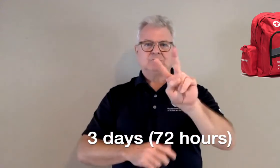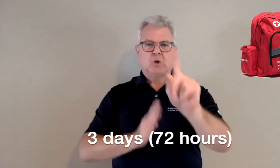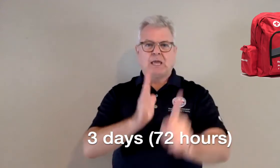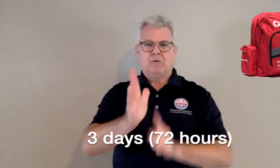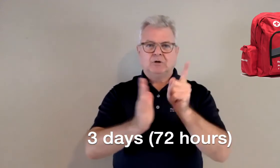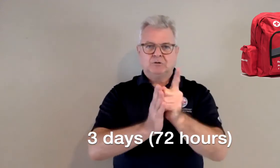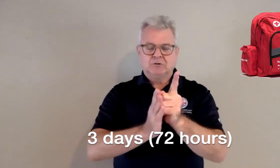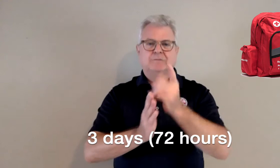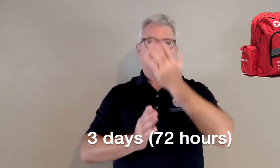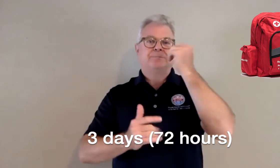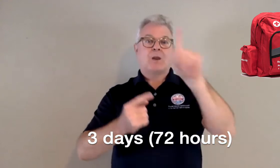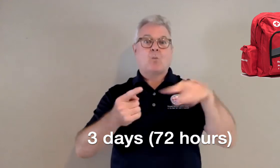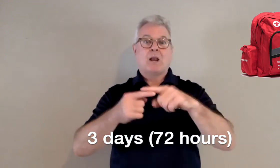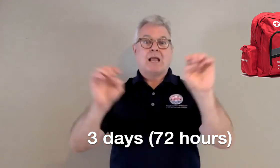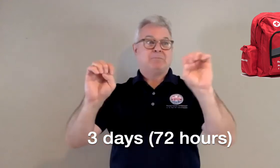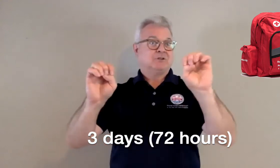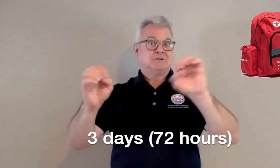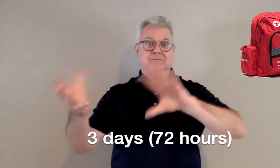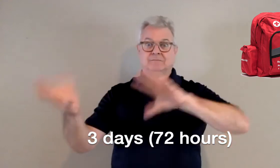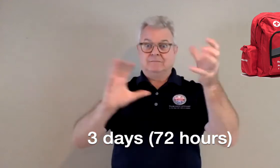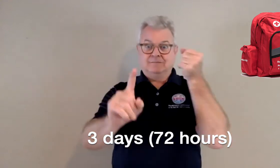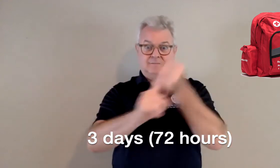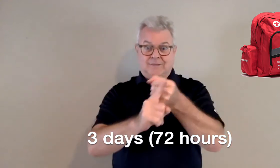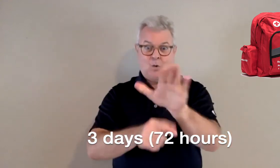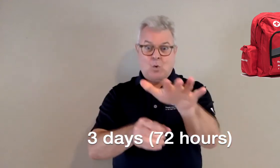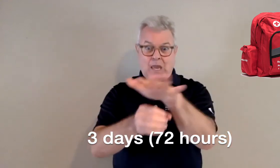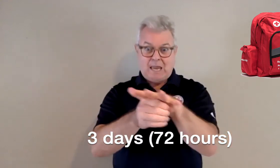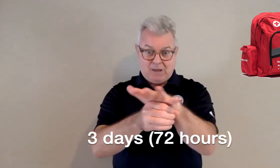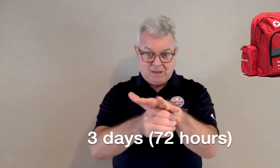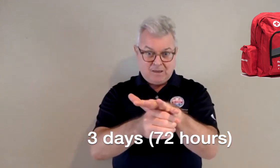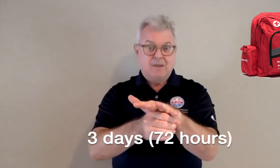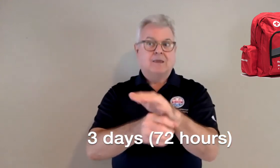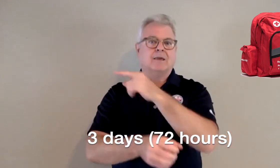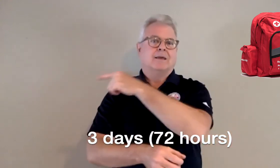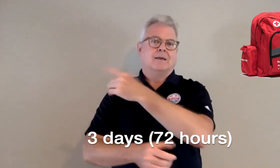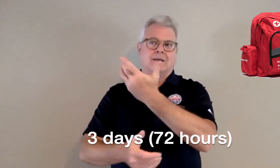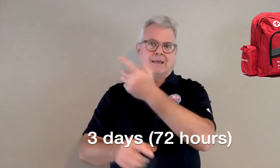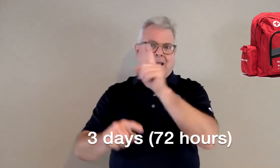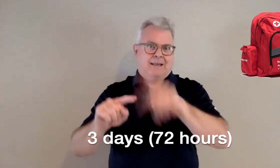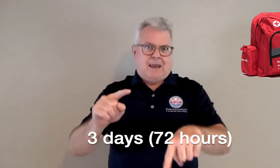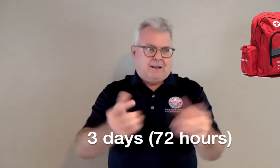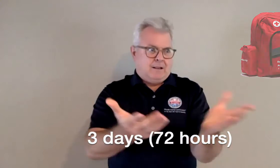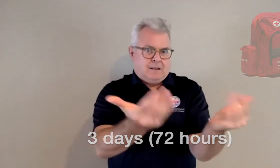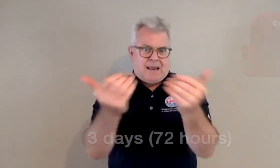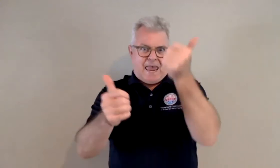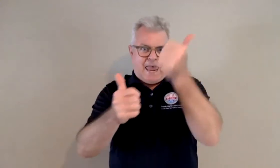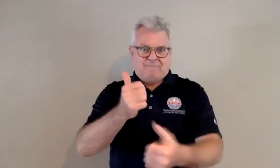to support yourself for 3 days or 72 hours. If an emergency was to impact your area and